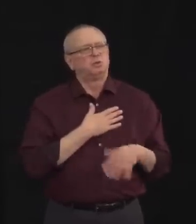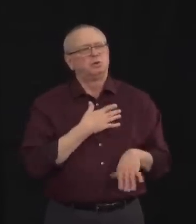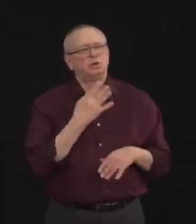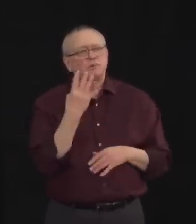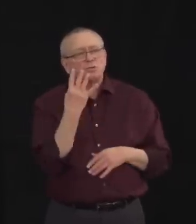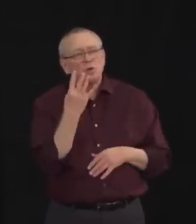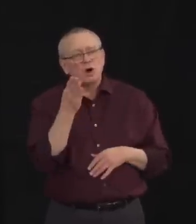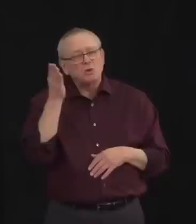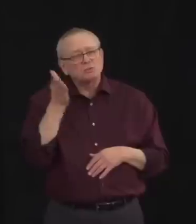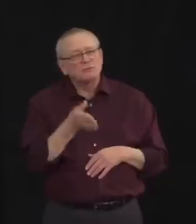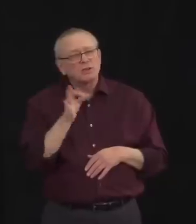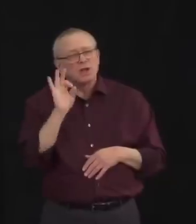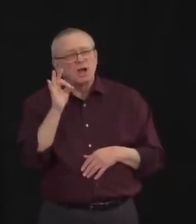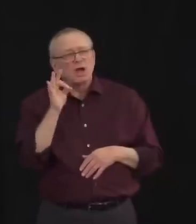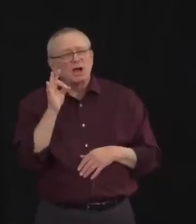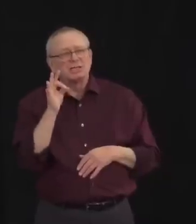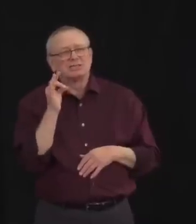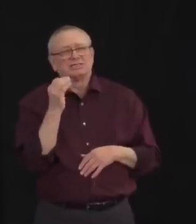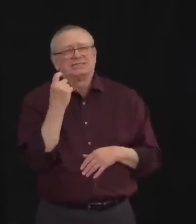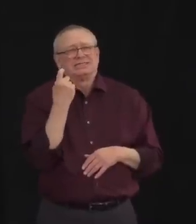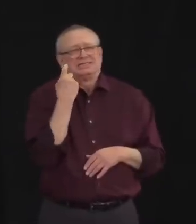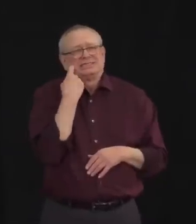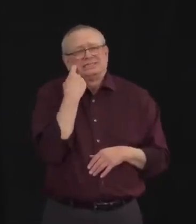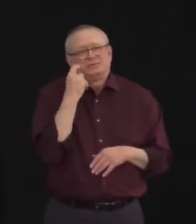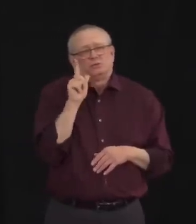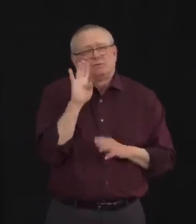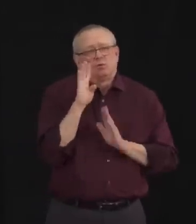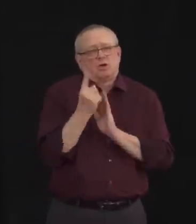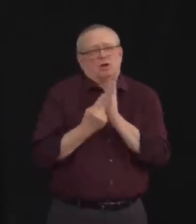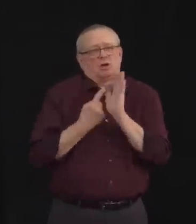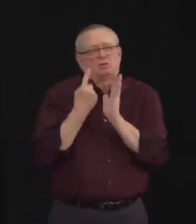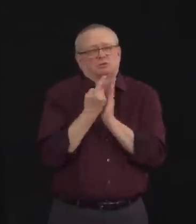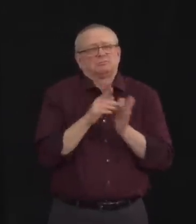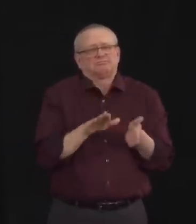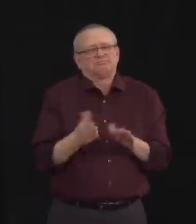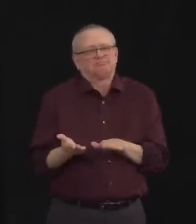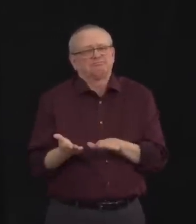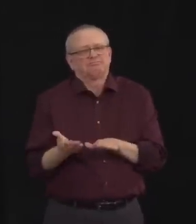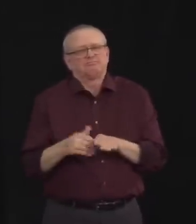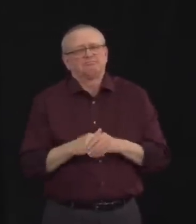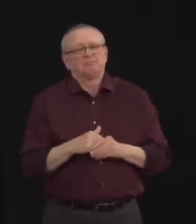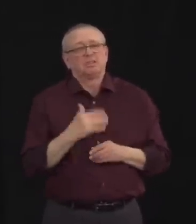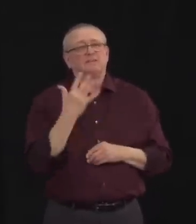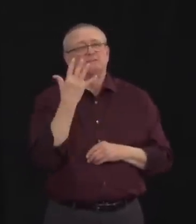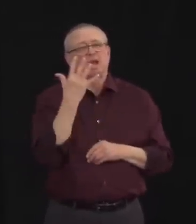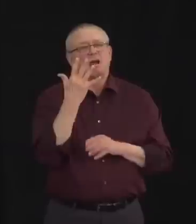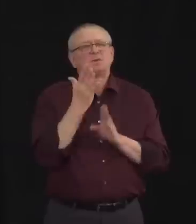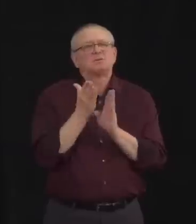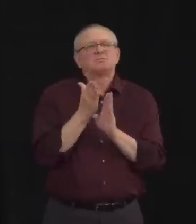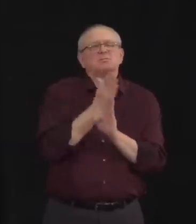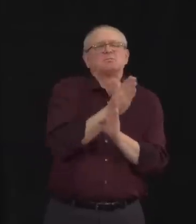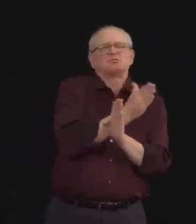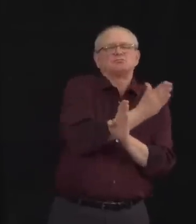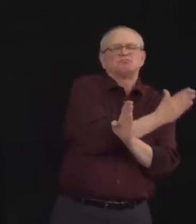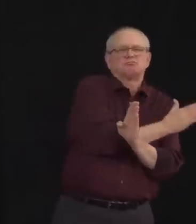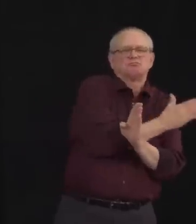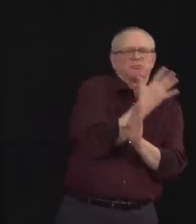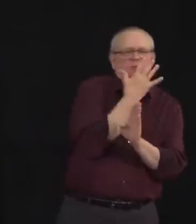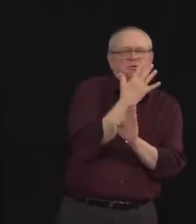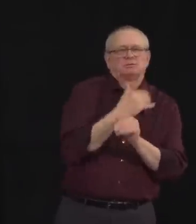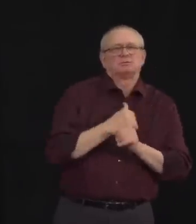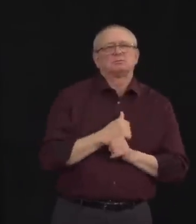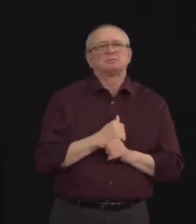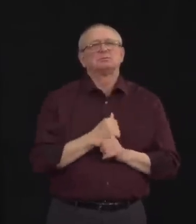the last 24 hours. The others occurred in previous days or weeks. Sometimes it takes time